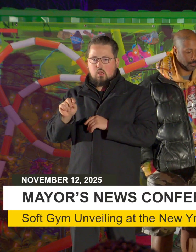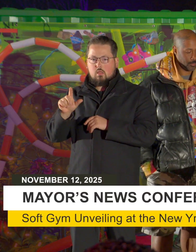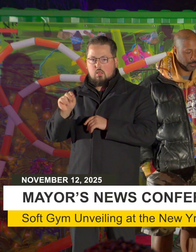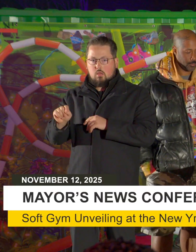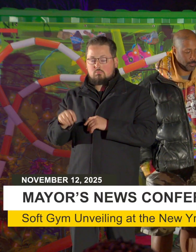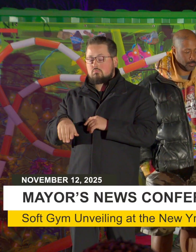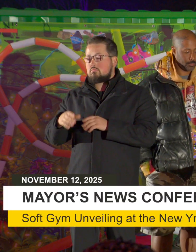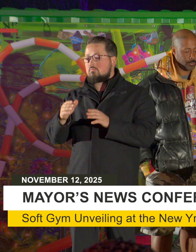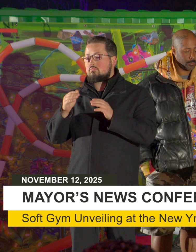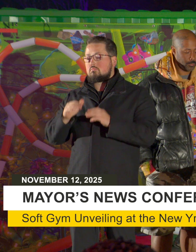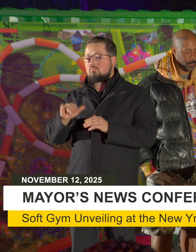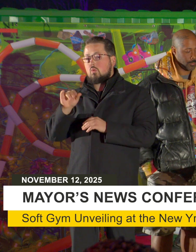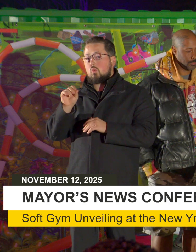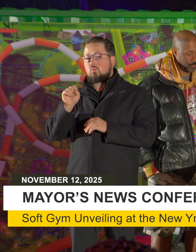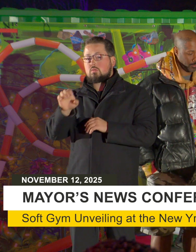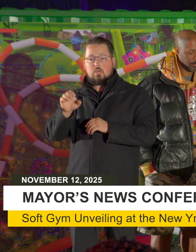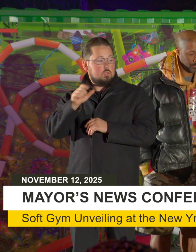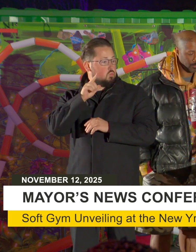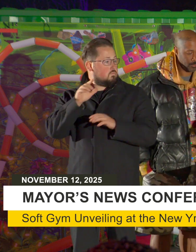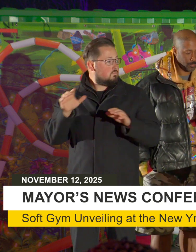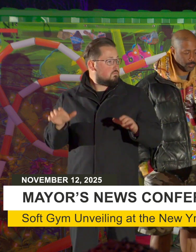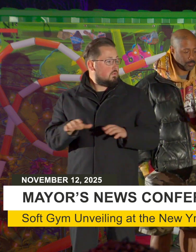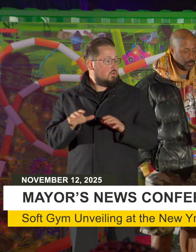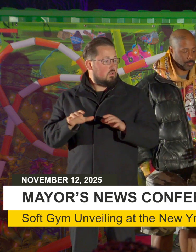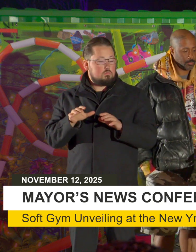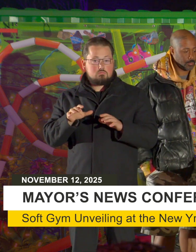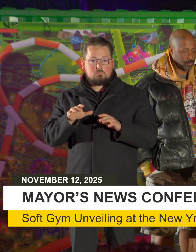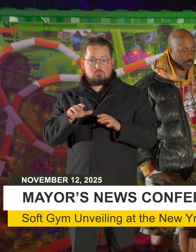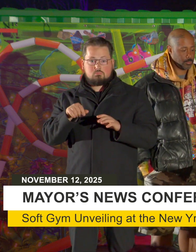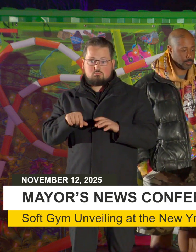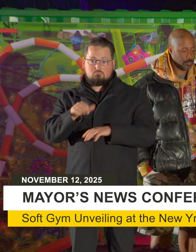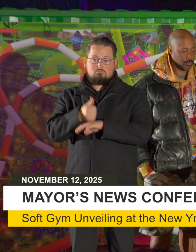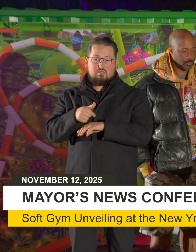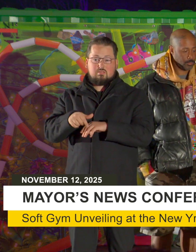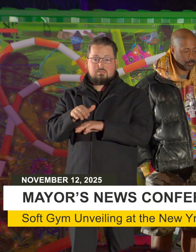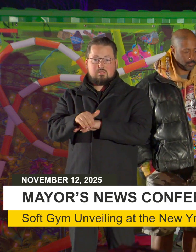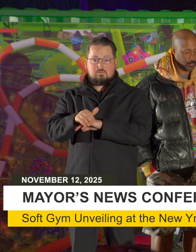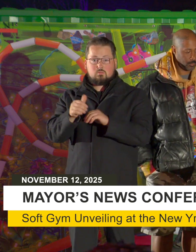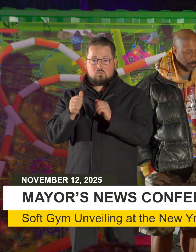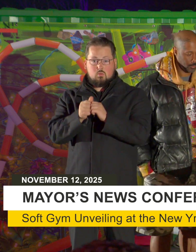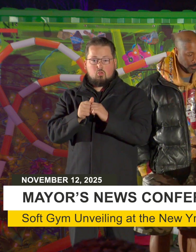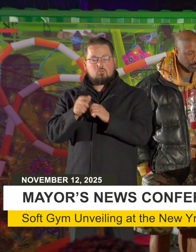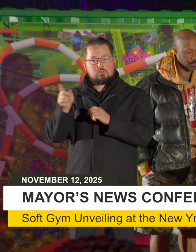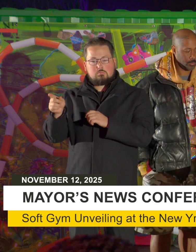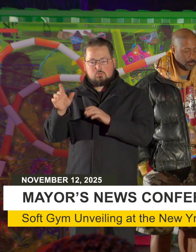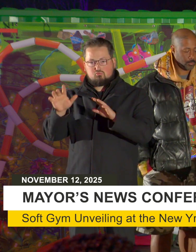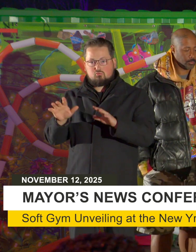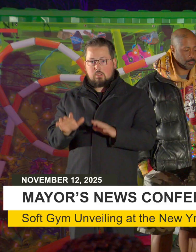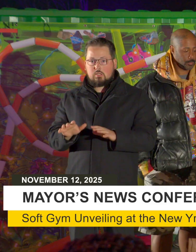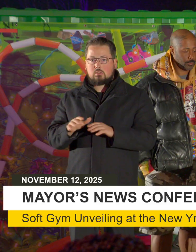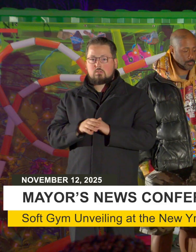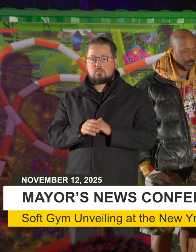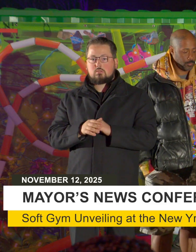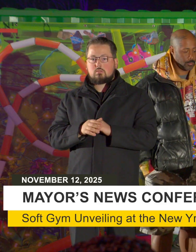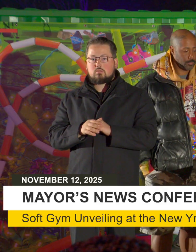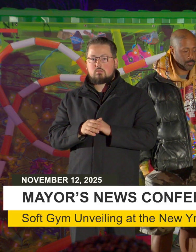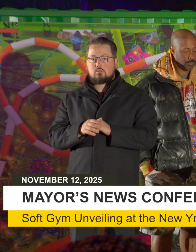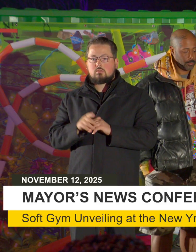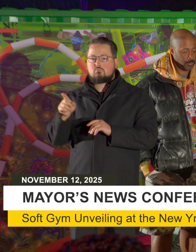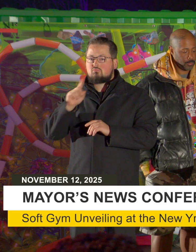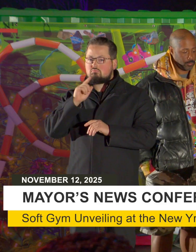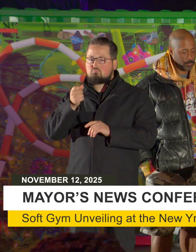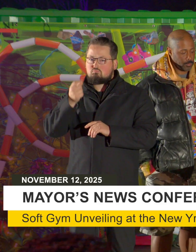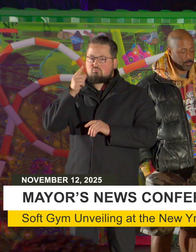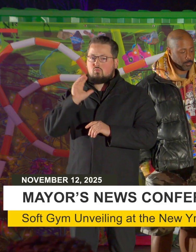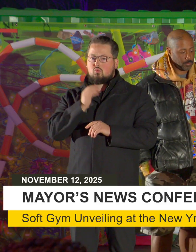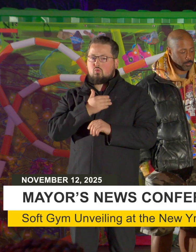Jose, who has put this whole evening together. He has been incredible. He really understood our